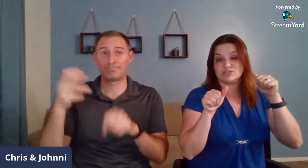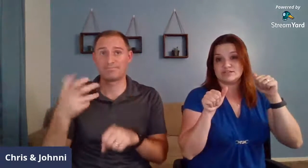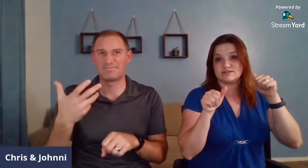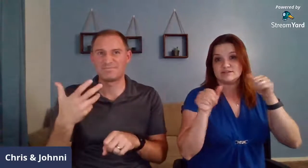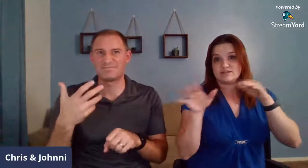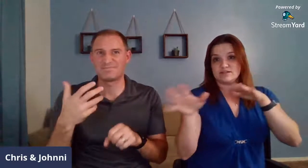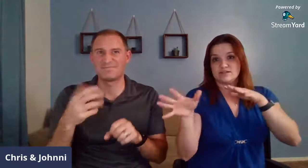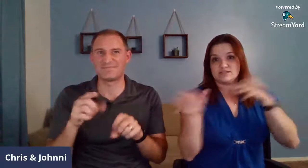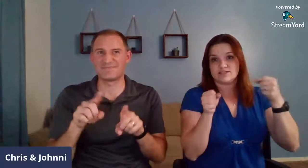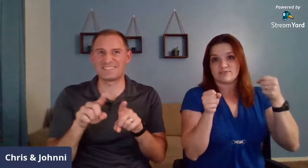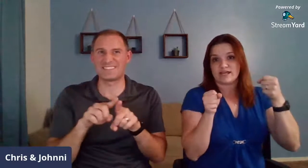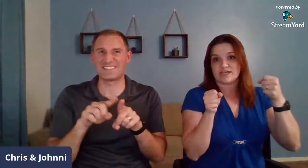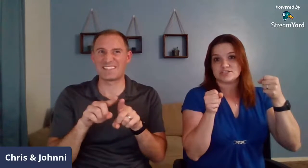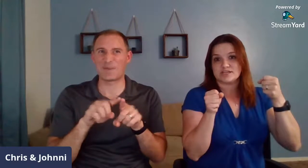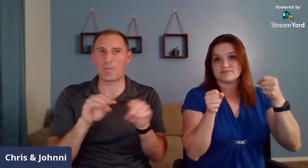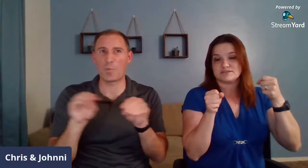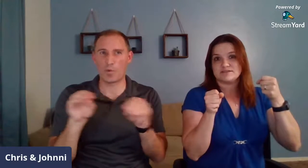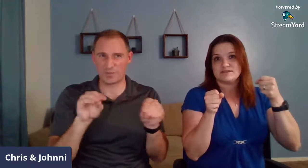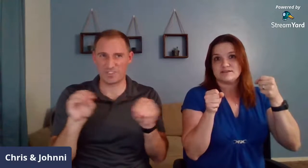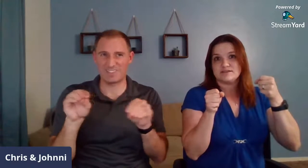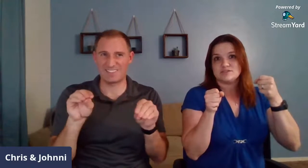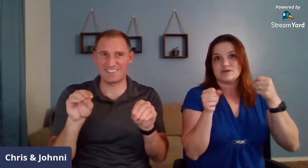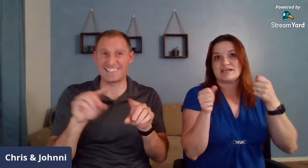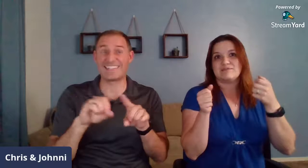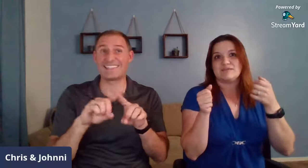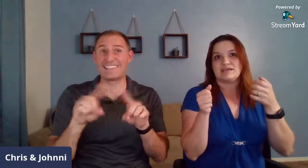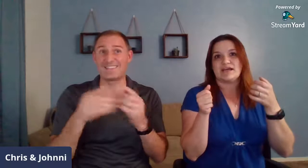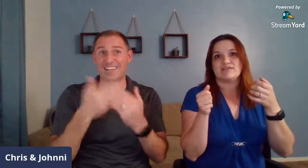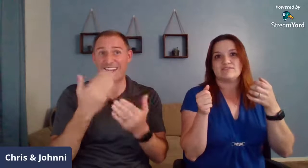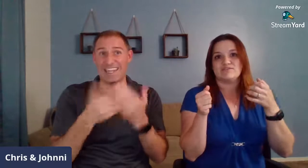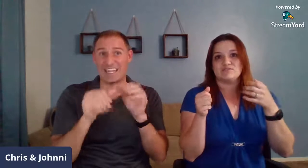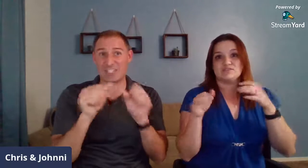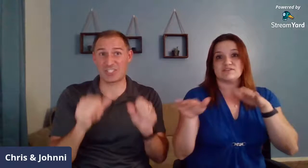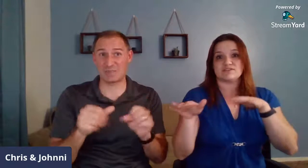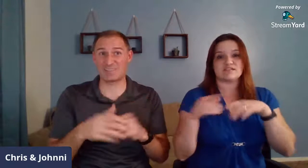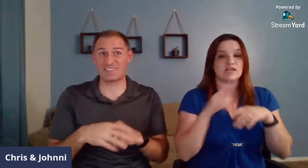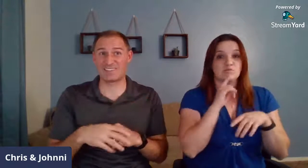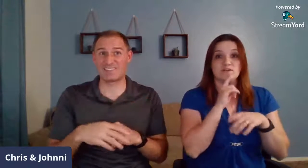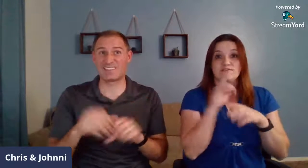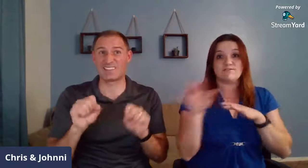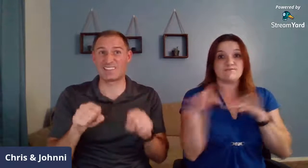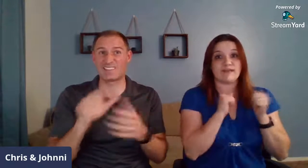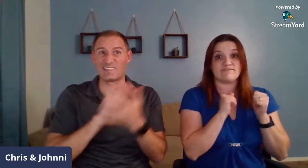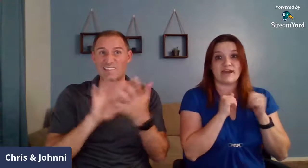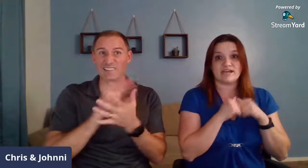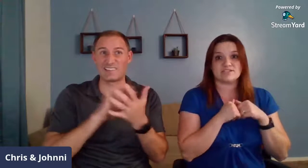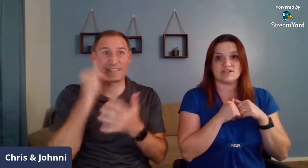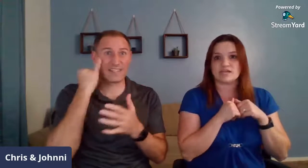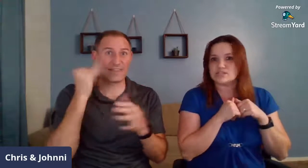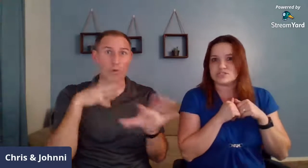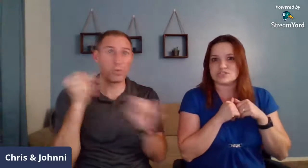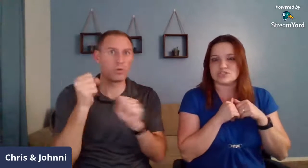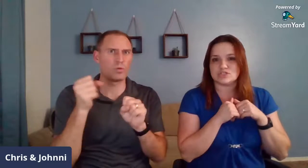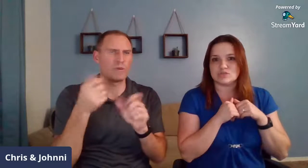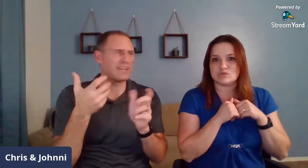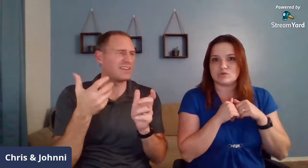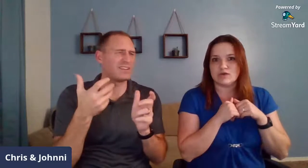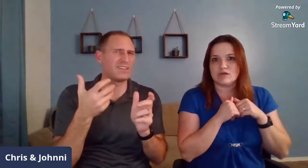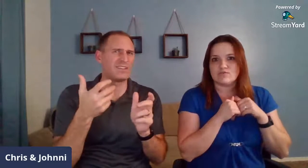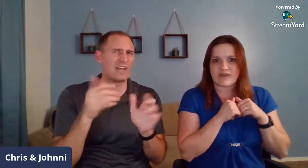motion, different hand shapes. So it can be kind of confusing if it's done like really like fast. You're like, did you just do